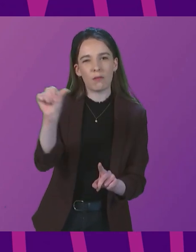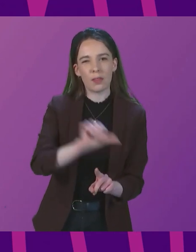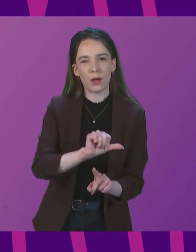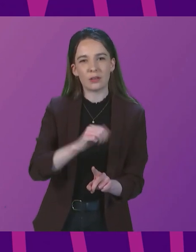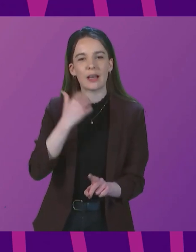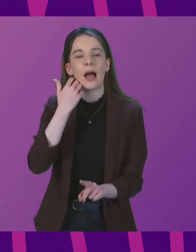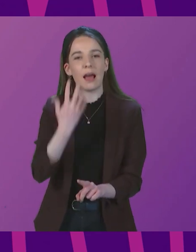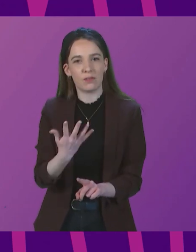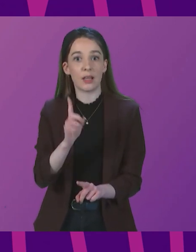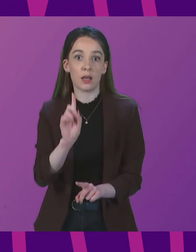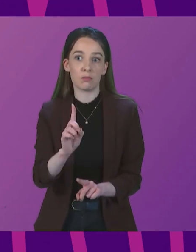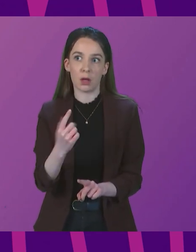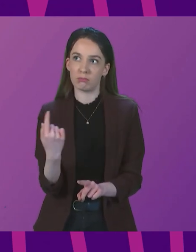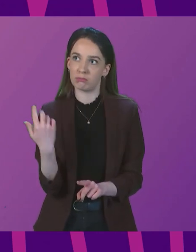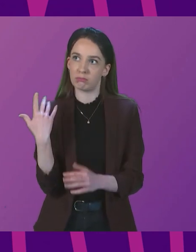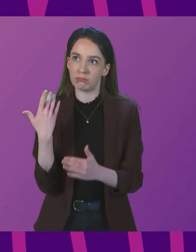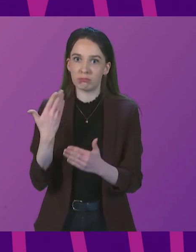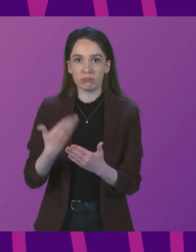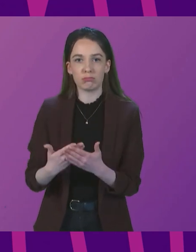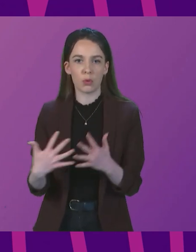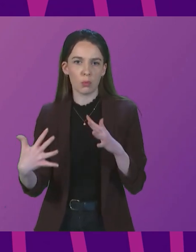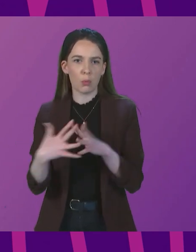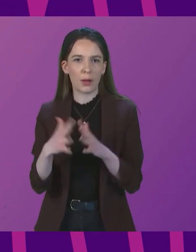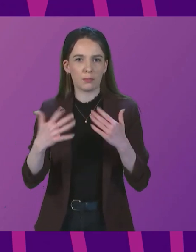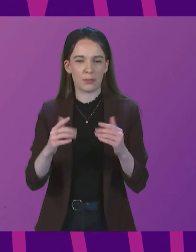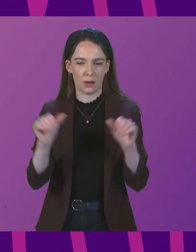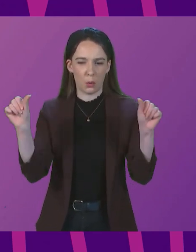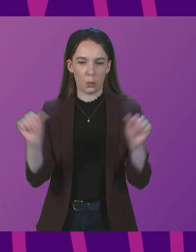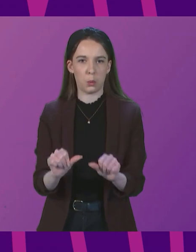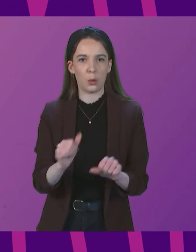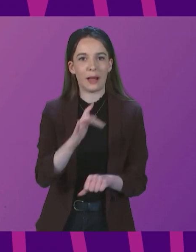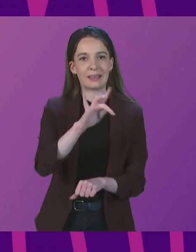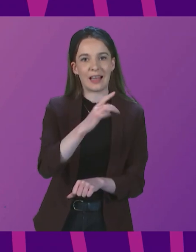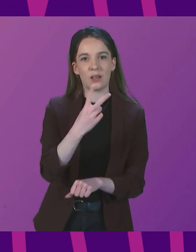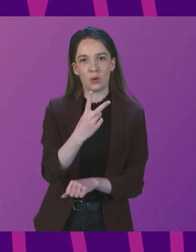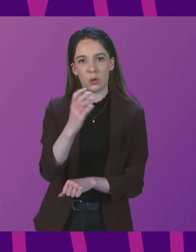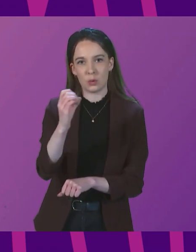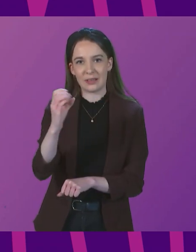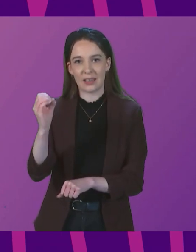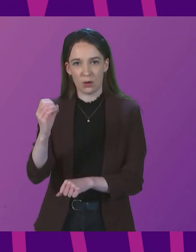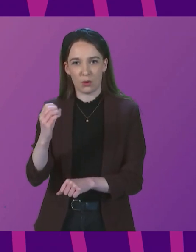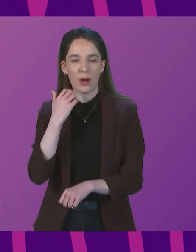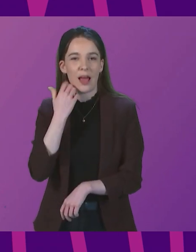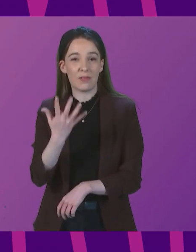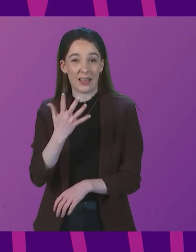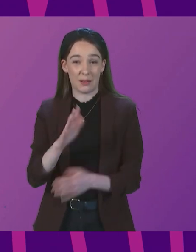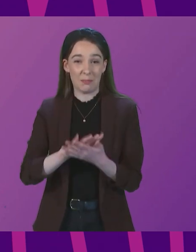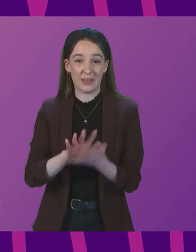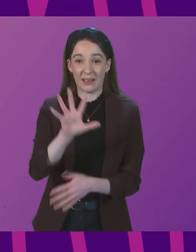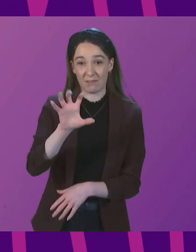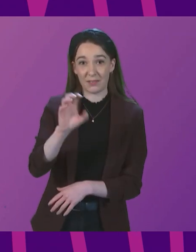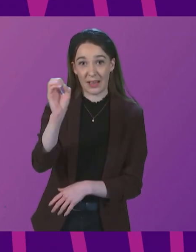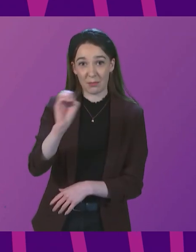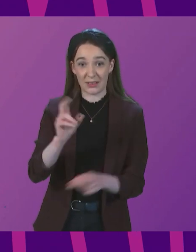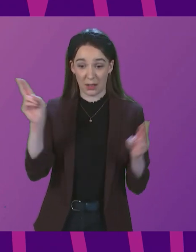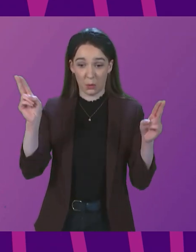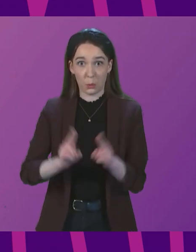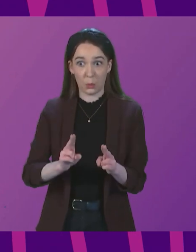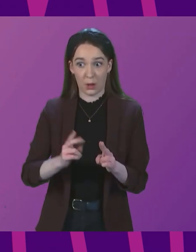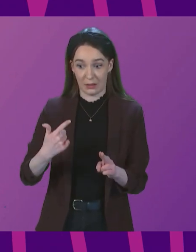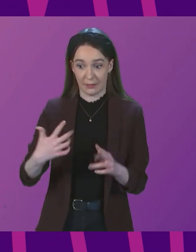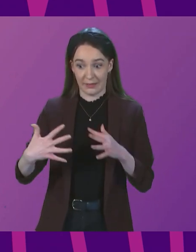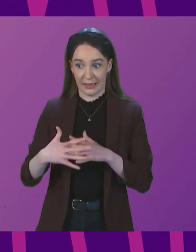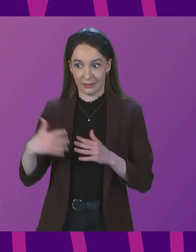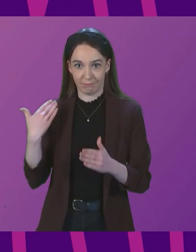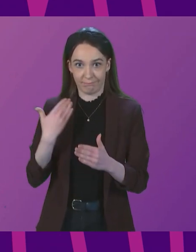but over the past week, it has fallen to 10,200 a day, which is a 15% reduction in the past seven days